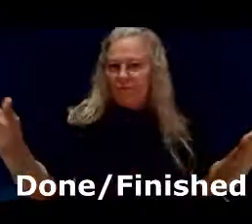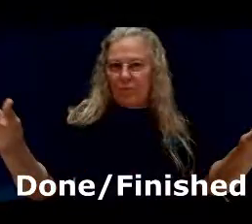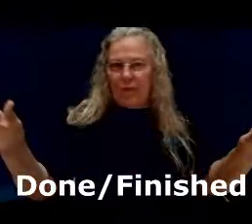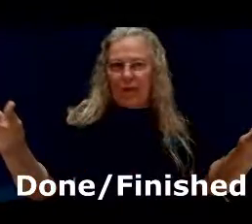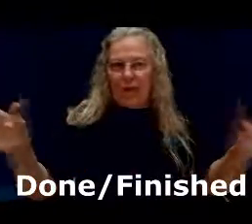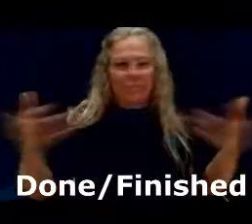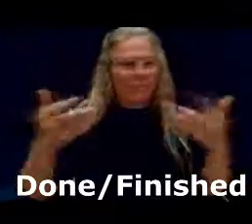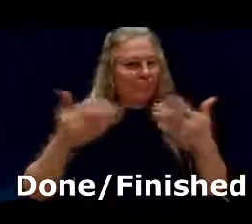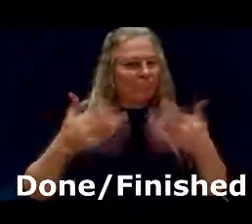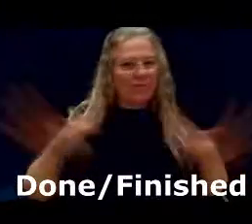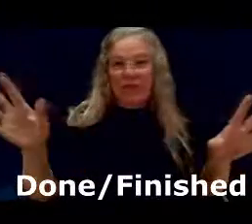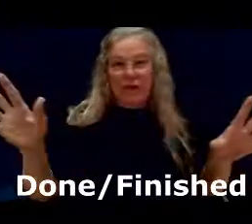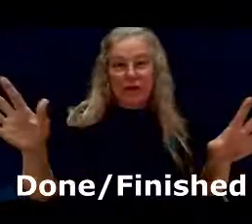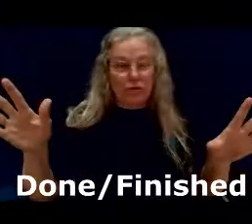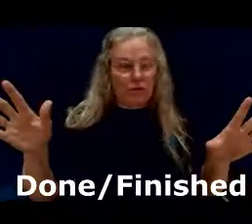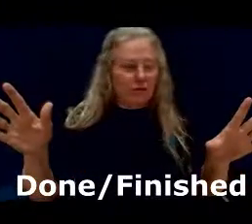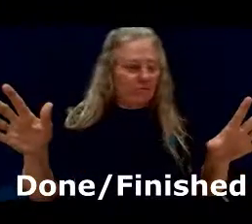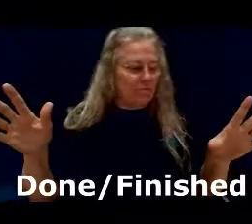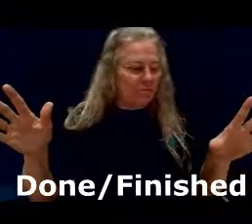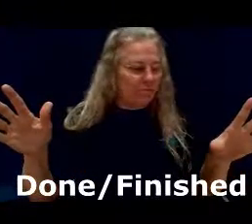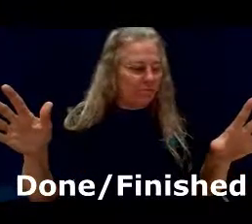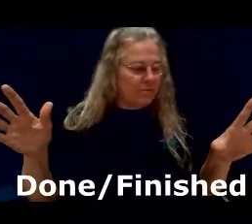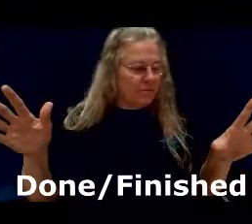Throw it away. You're finished with it.